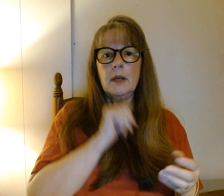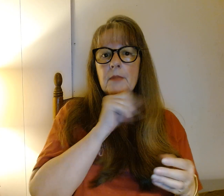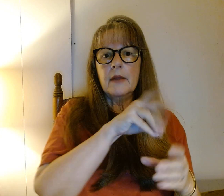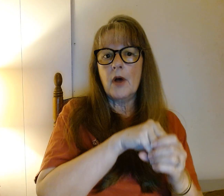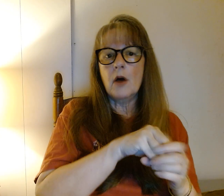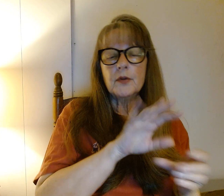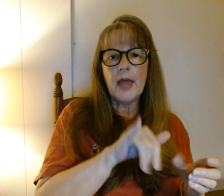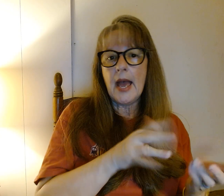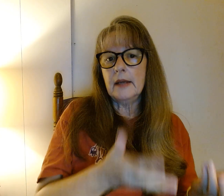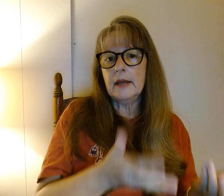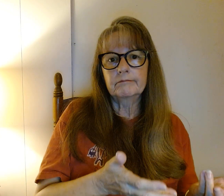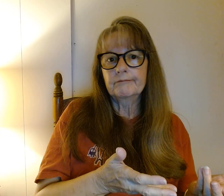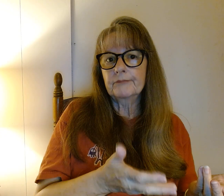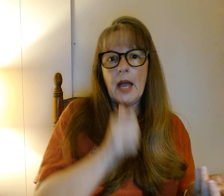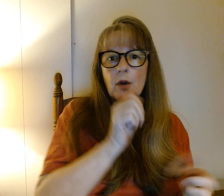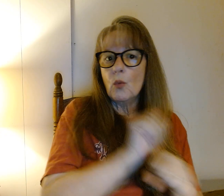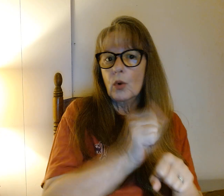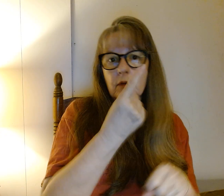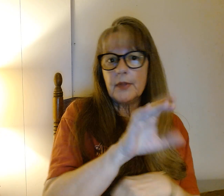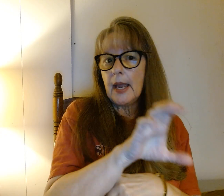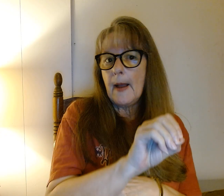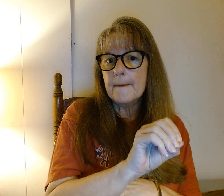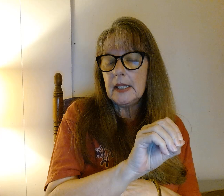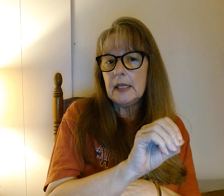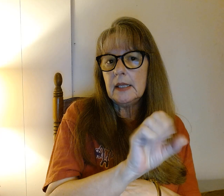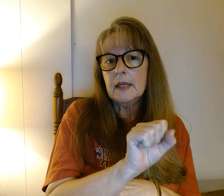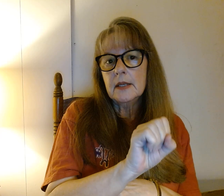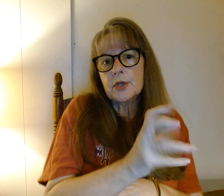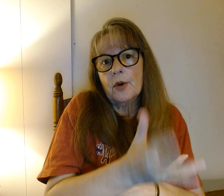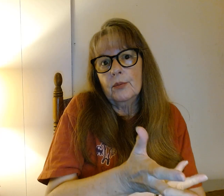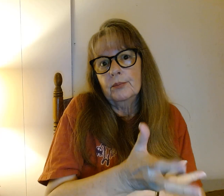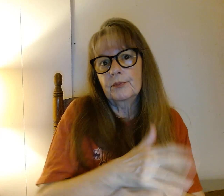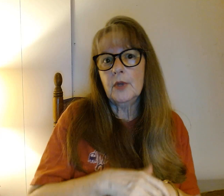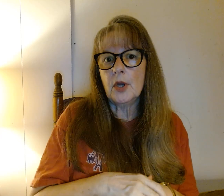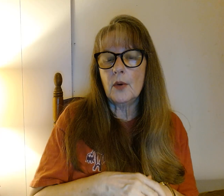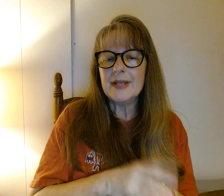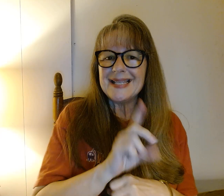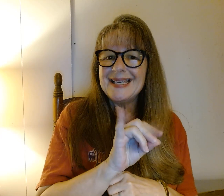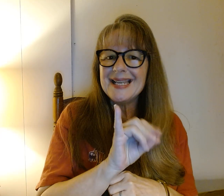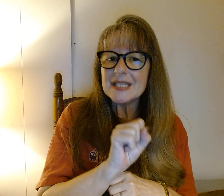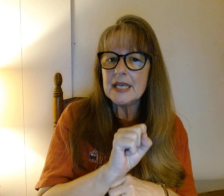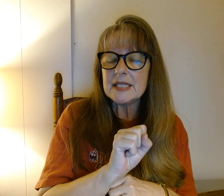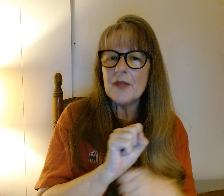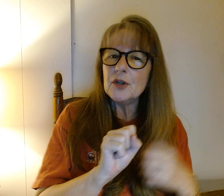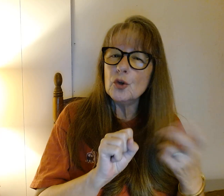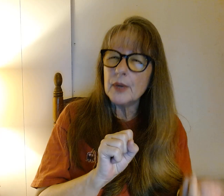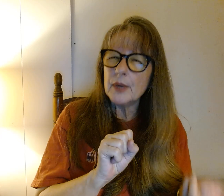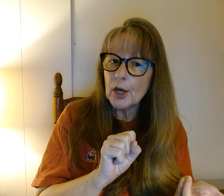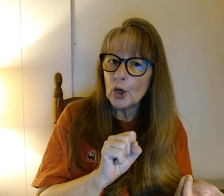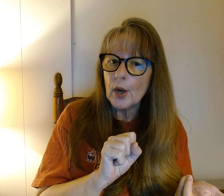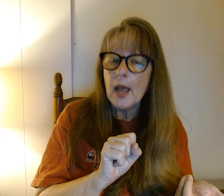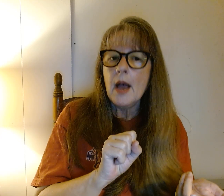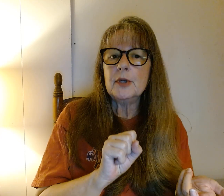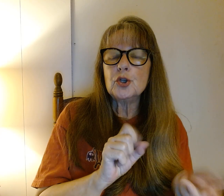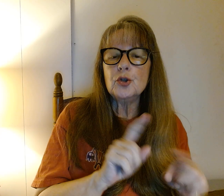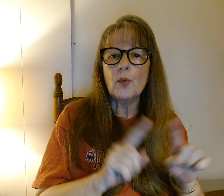not involved in that. I don't work for that company. So, it's not that you don't care, but you don't